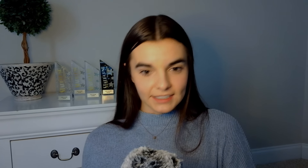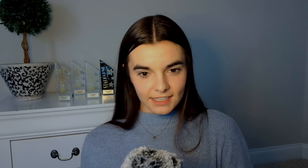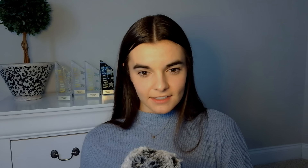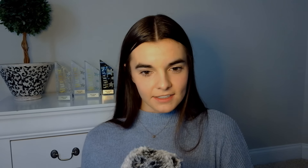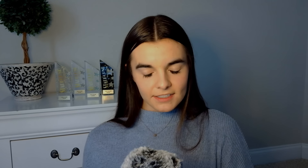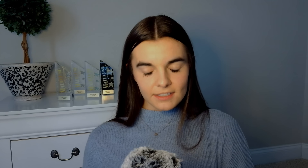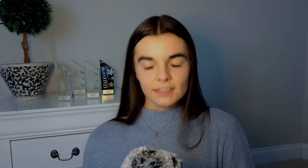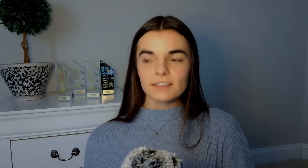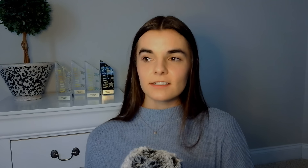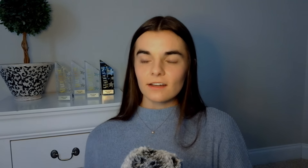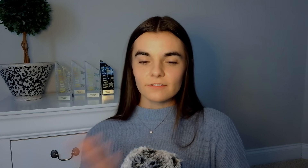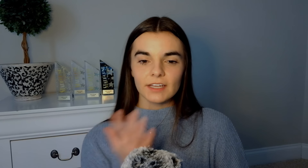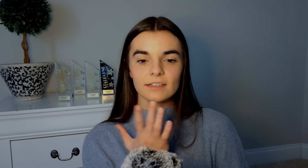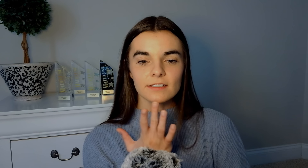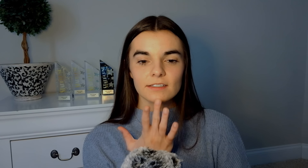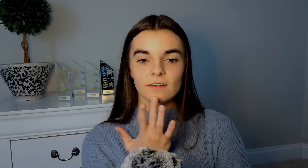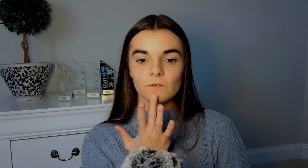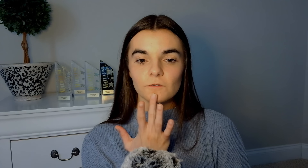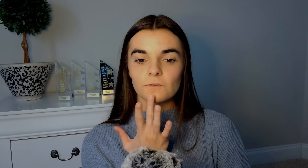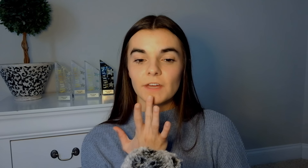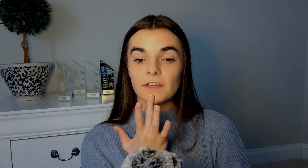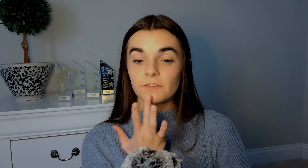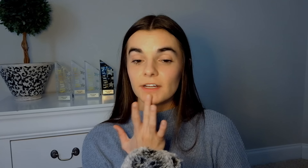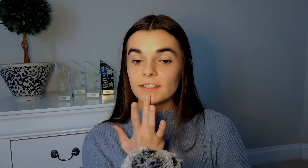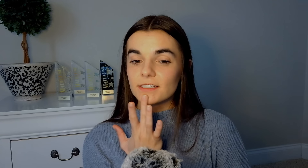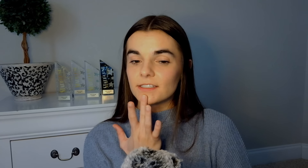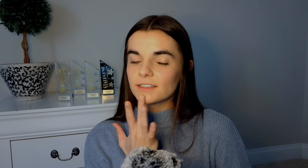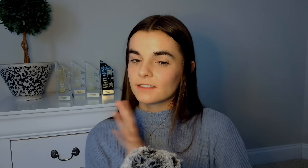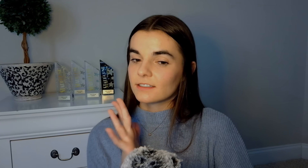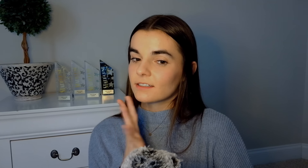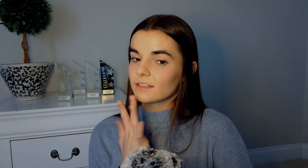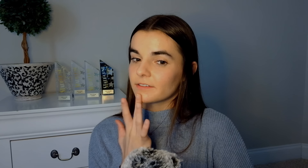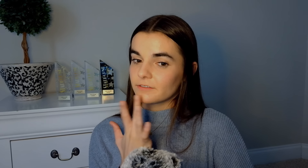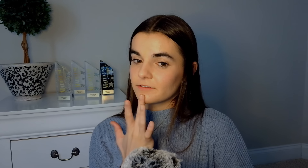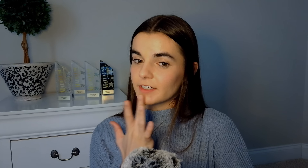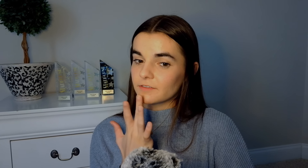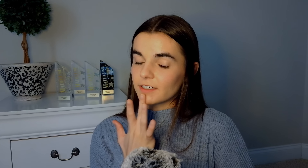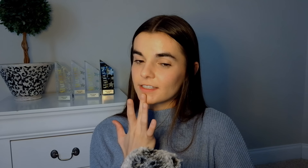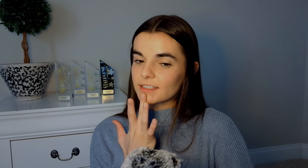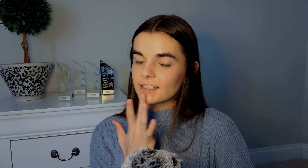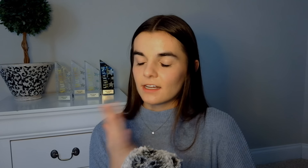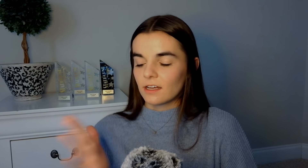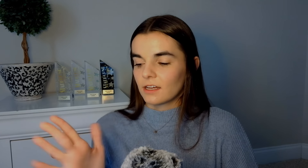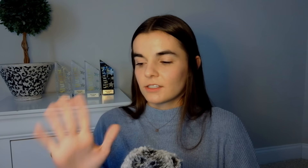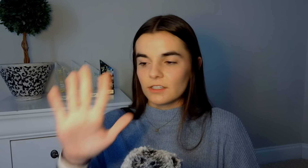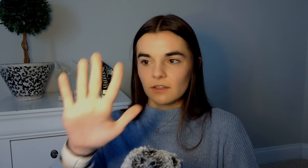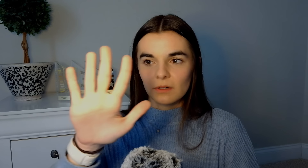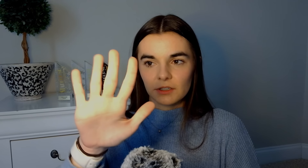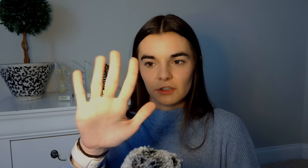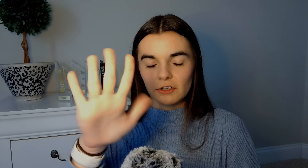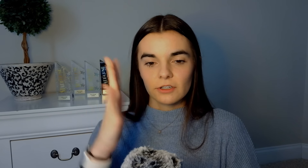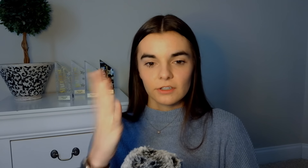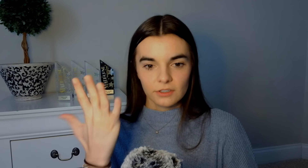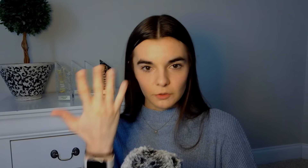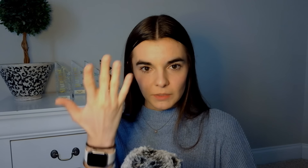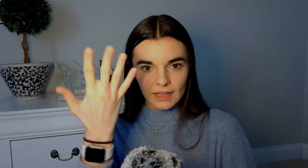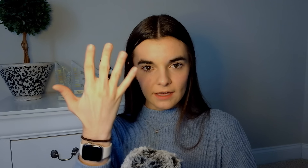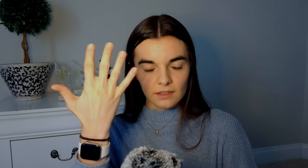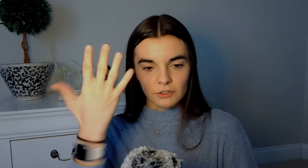like sentences and stuff is favorite. Favorite. So you'll be like, you're doing